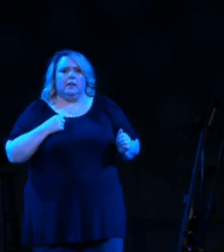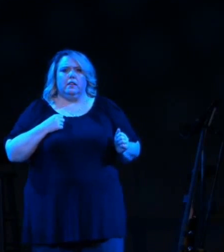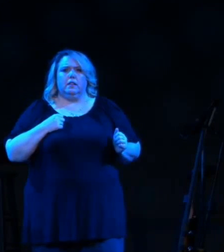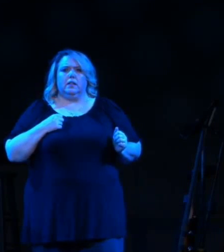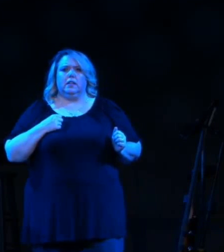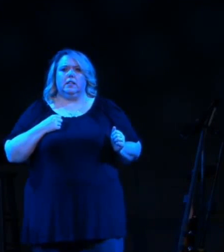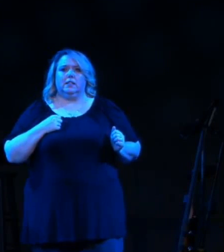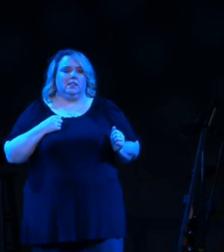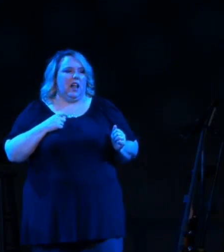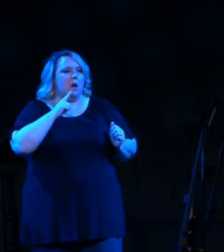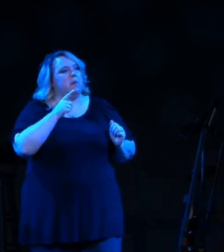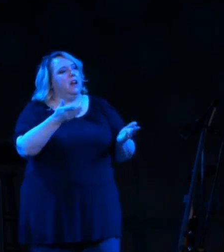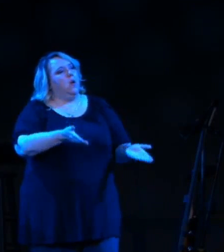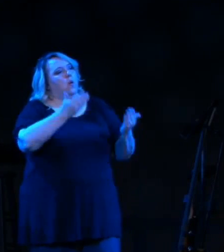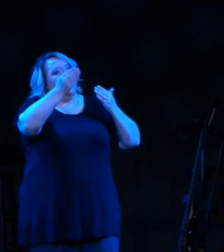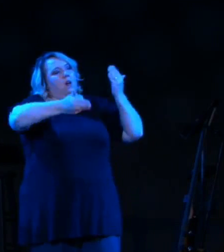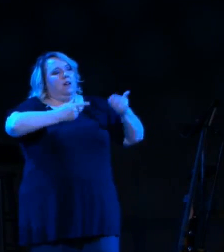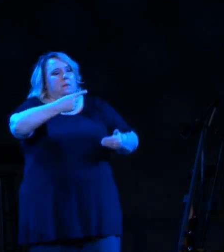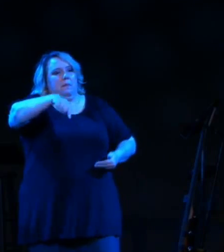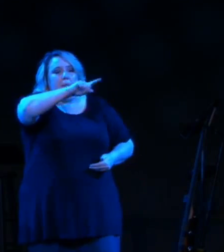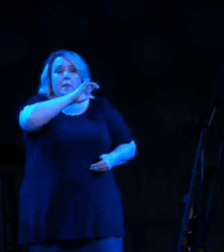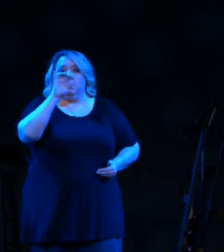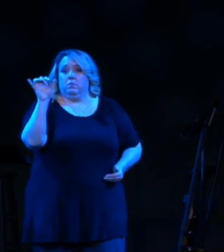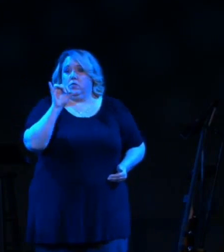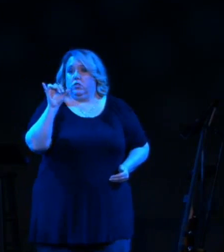I'm going to make room for them too.